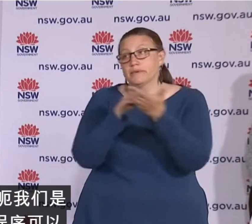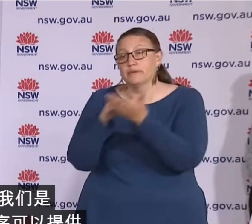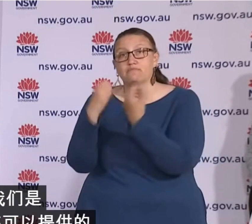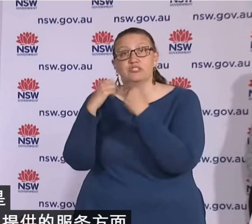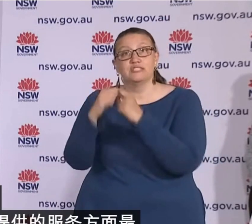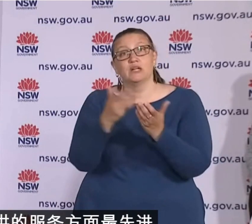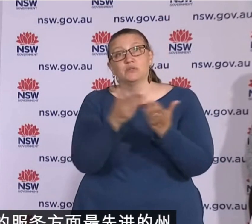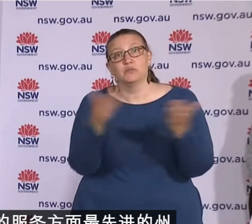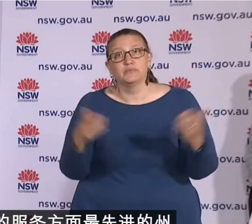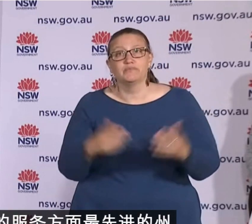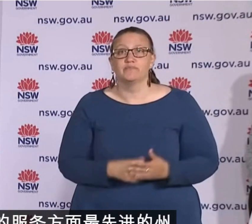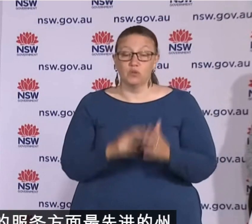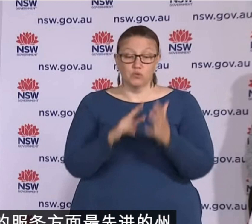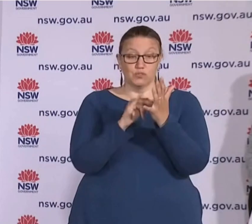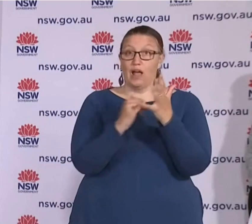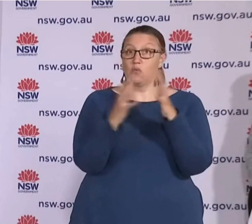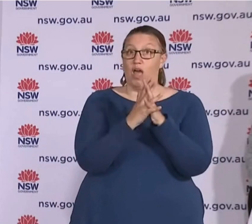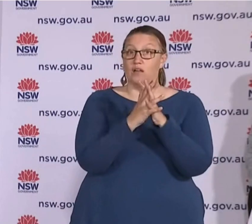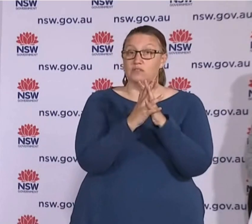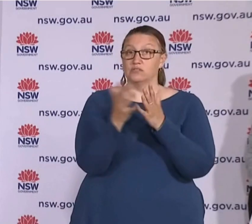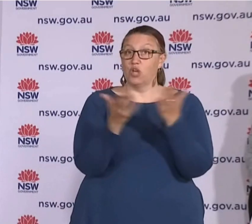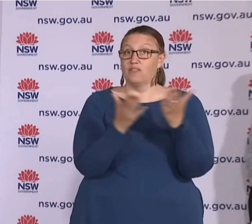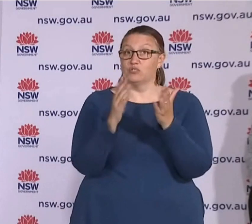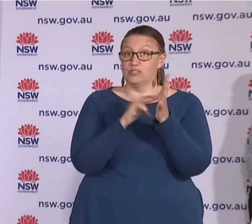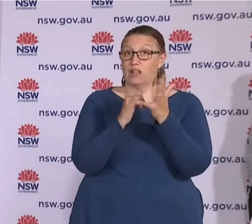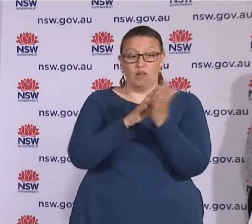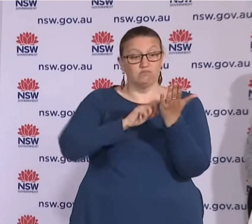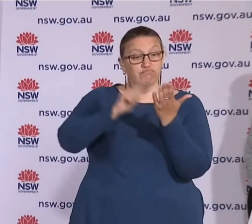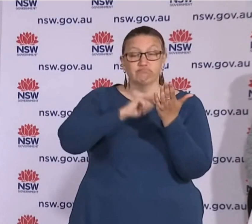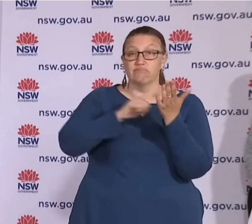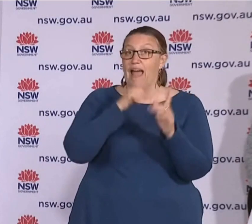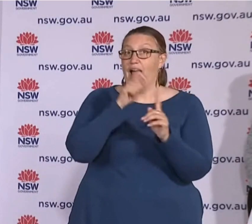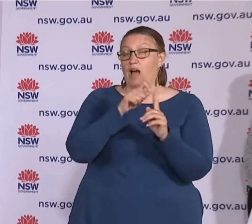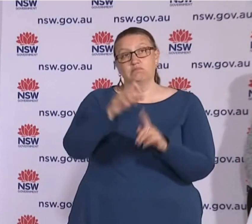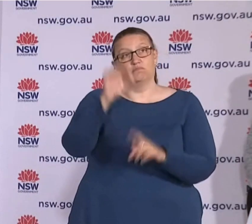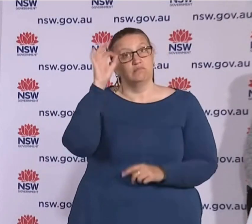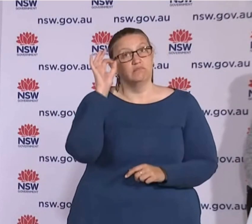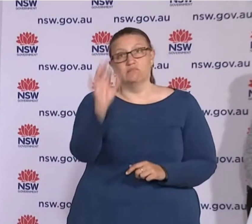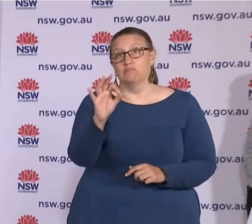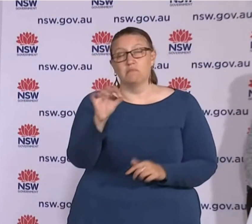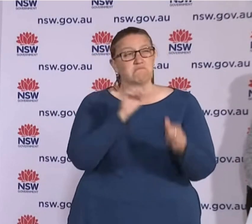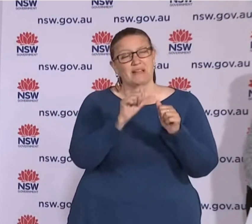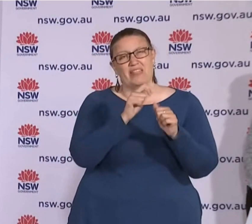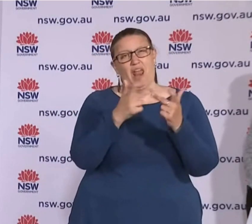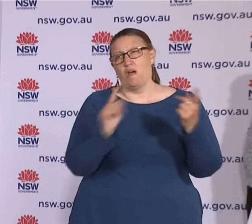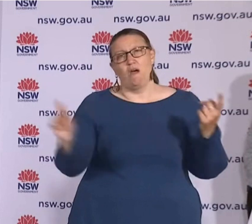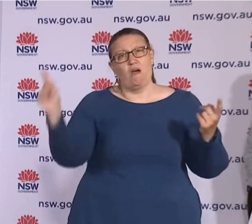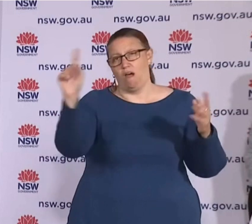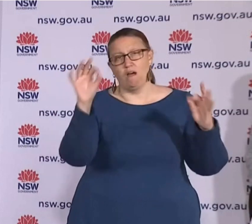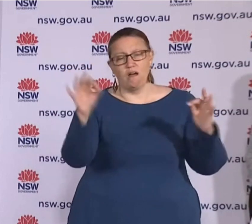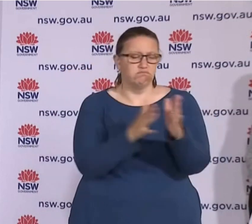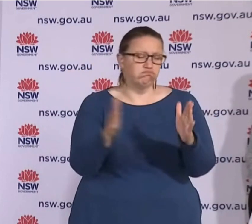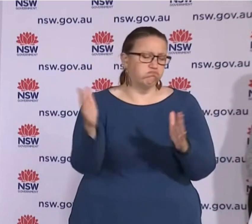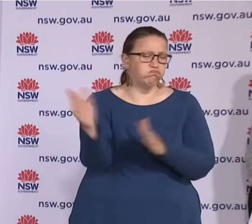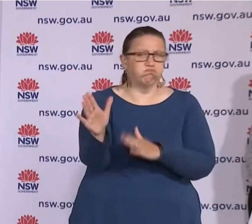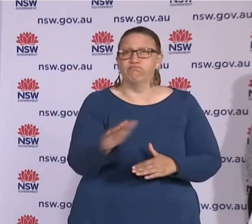of what the Service New South Wales app can do, and we look forward to using that technology. The only thing we're limited by at the moment is time, so